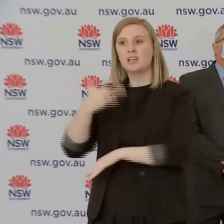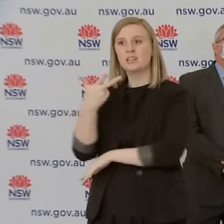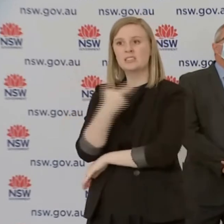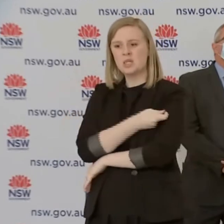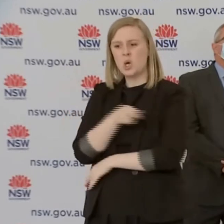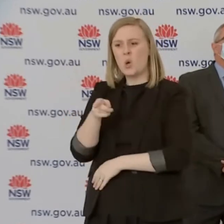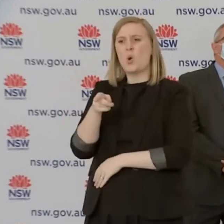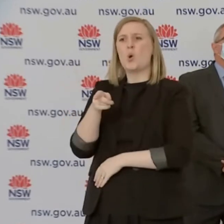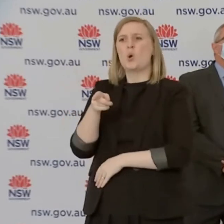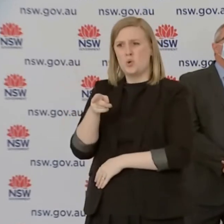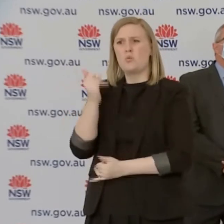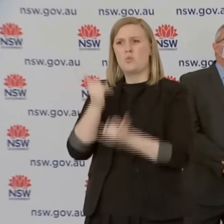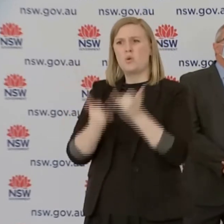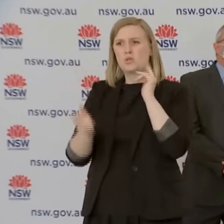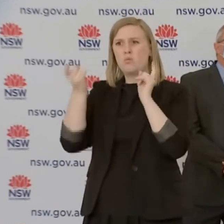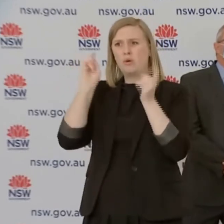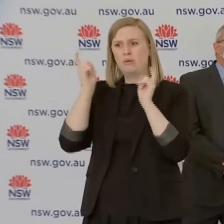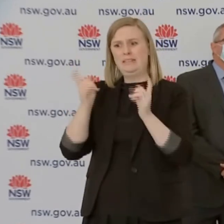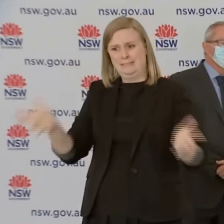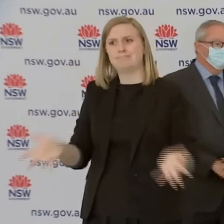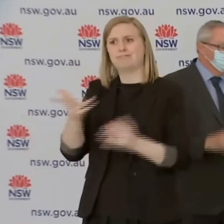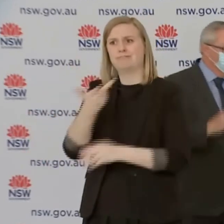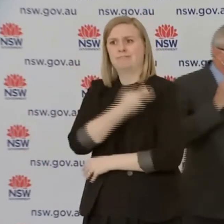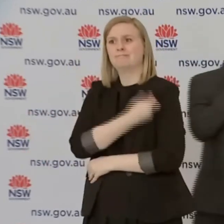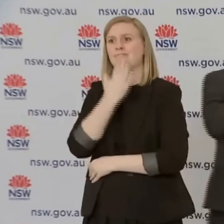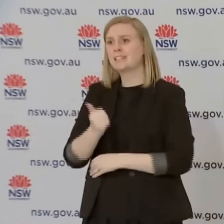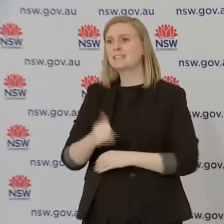COVID, and we need to get them vaccinated. Minister